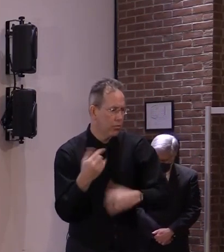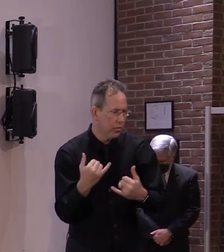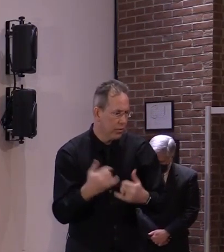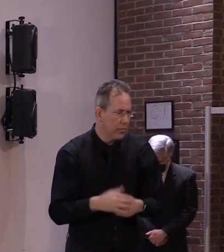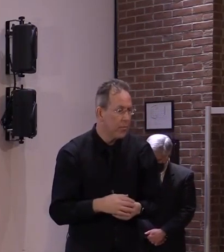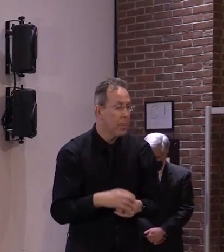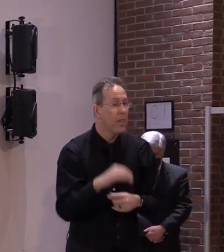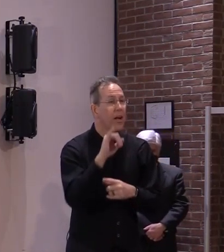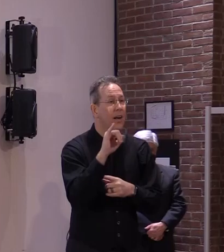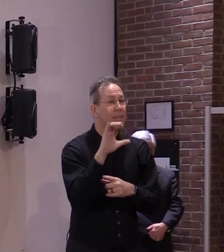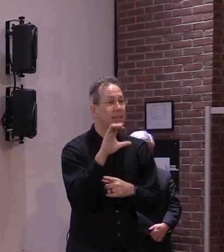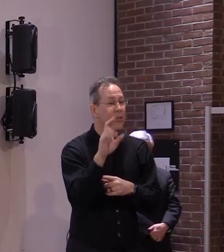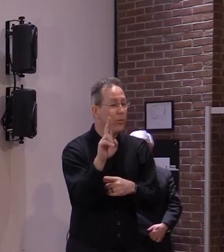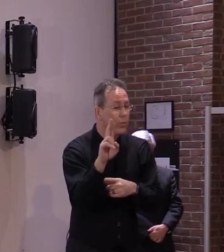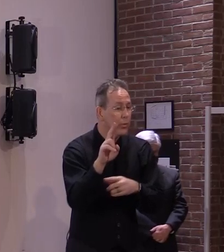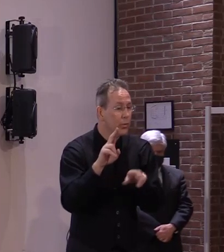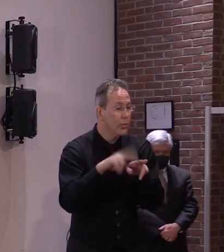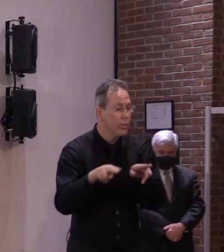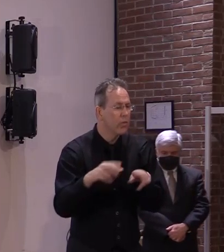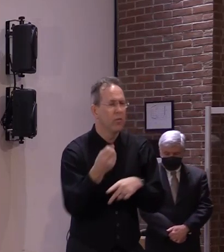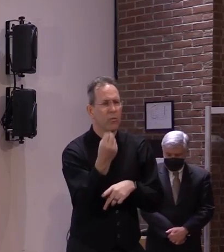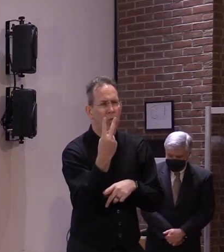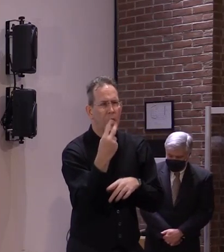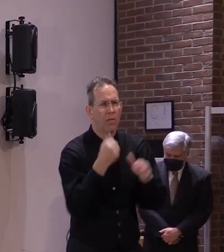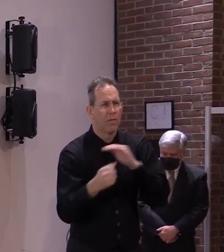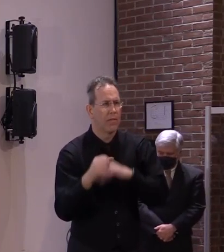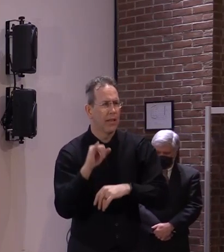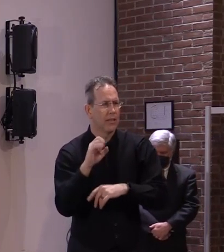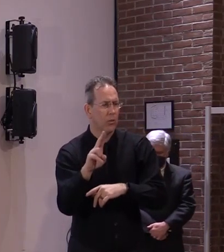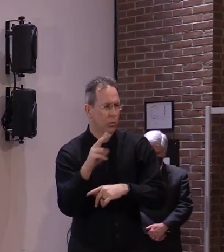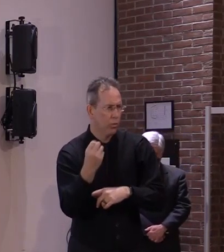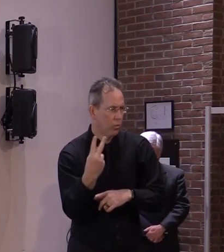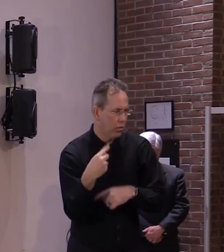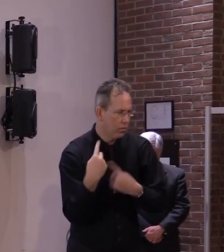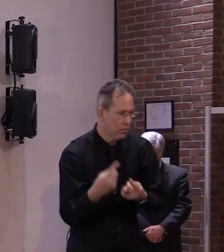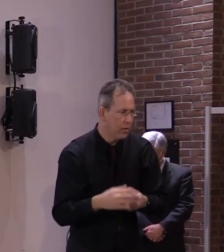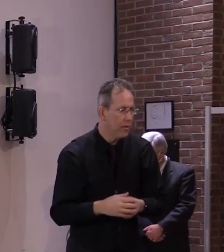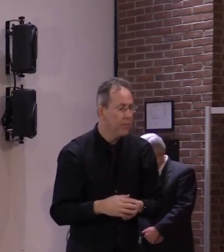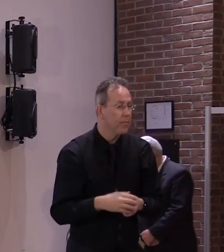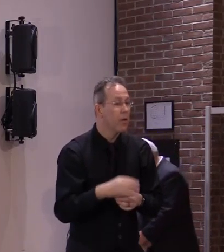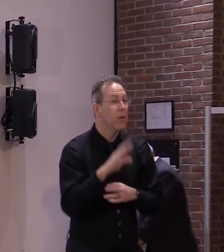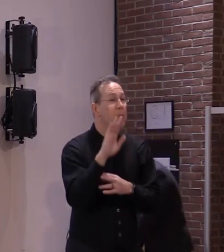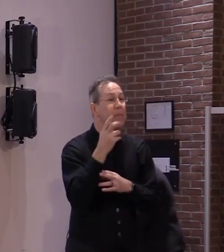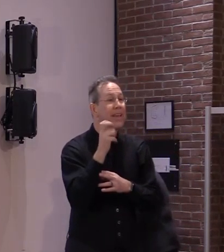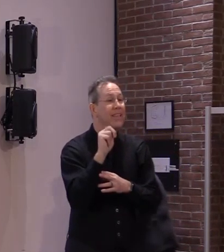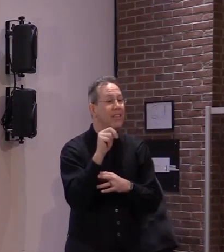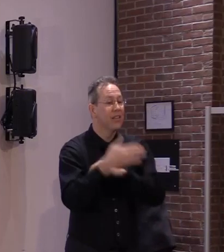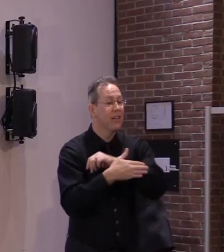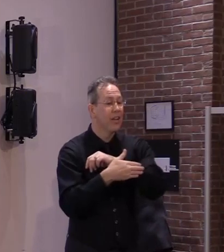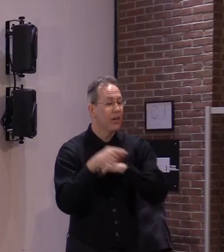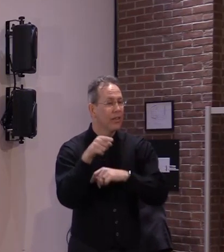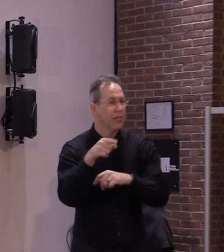Center continues to see fewer hospitalized COVID-19 patients than they had been over the last several